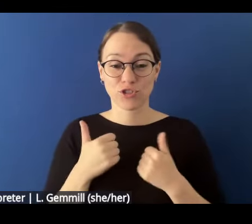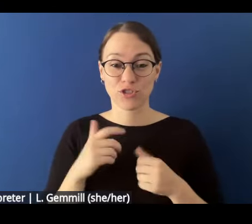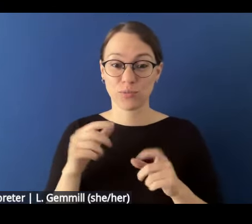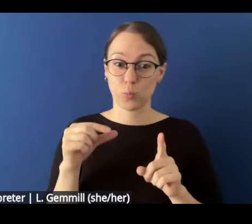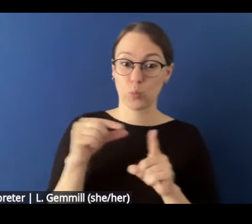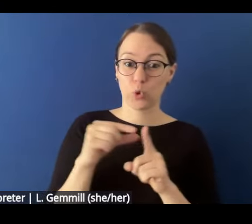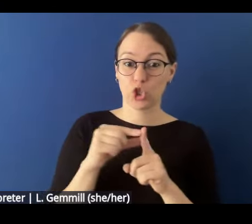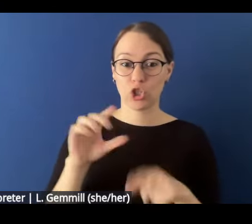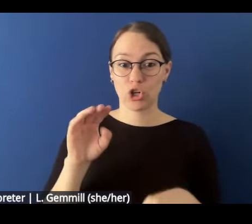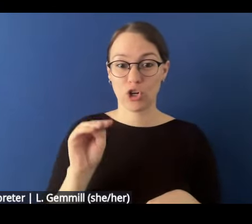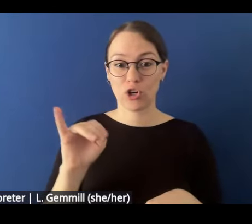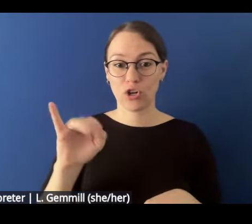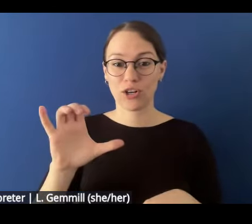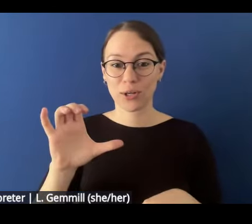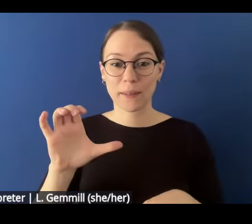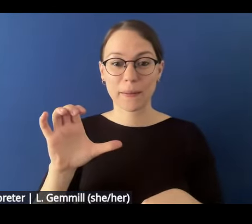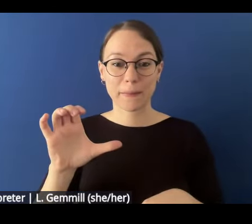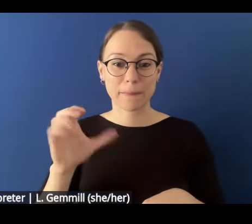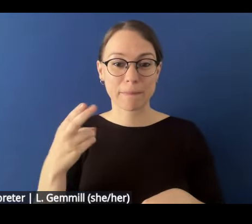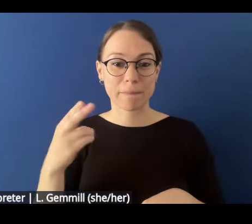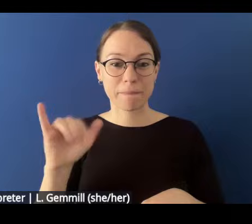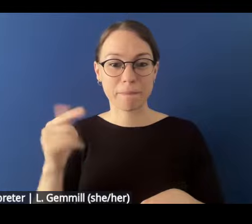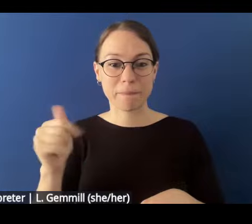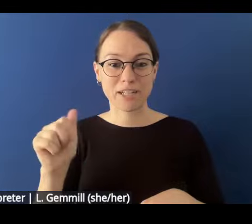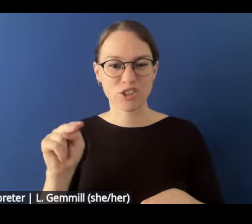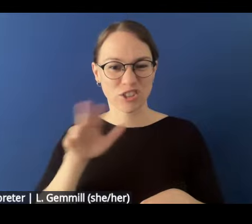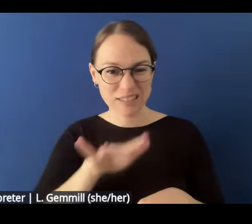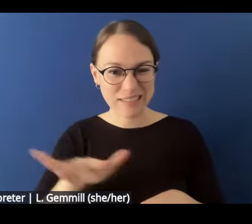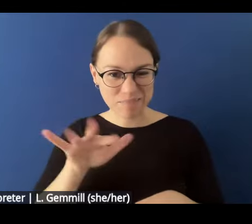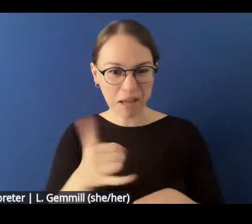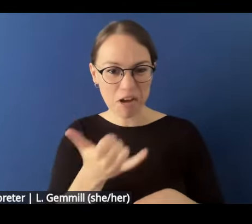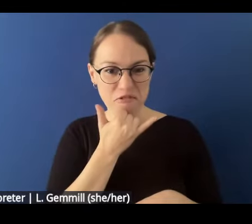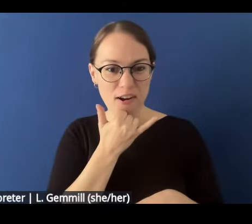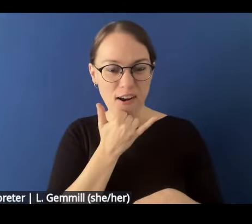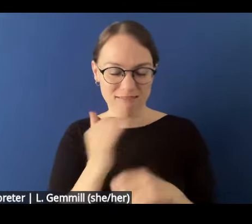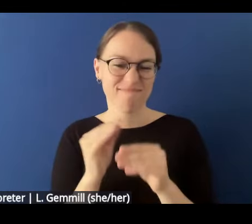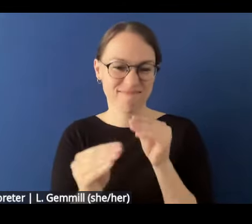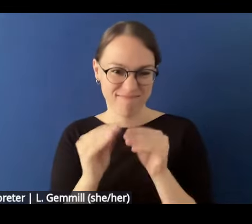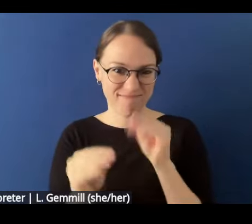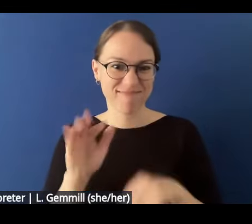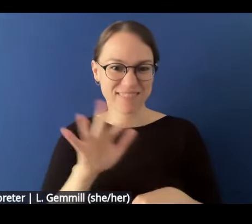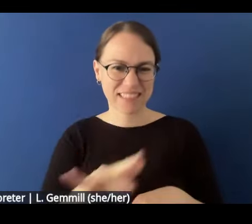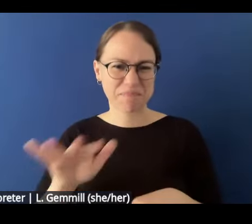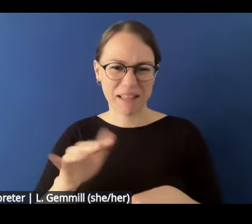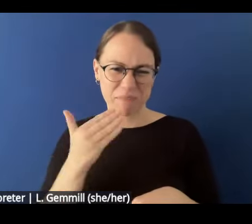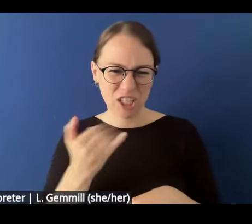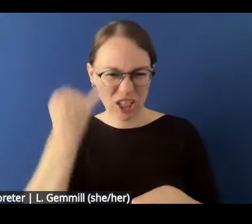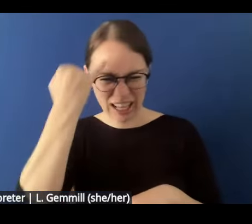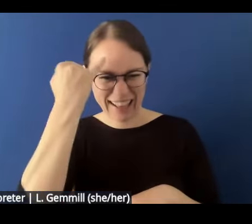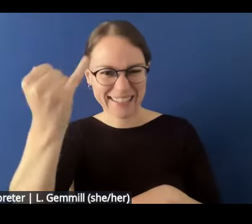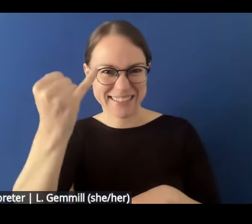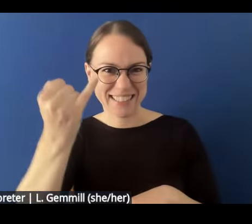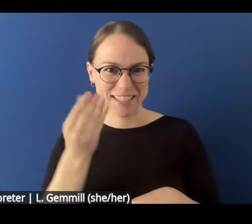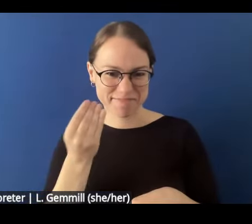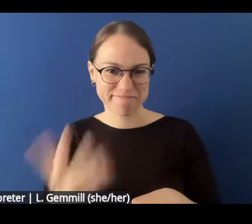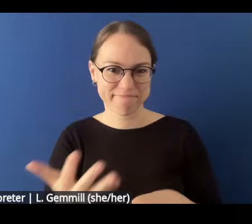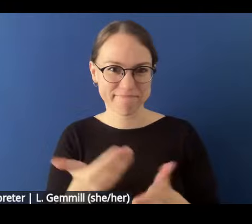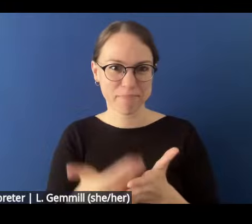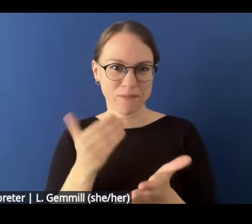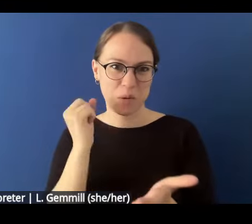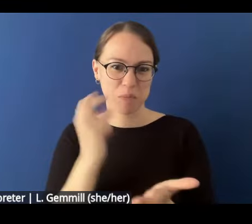Michigan, with G-I-A-N. So probably a good idea to correct that typo before the board approves it as